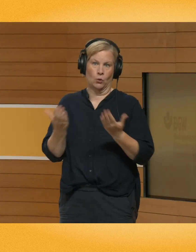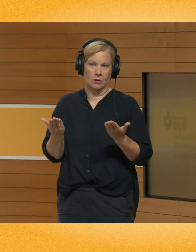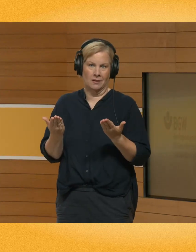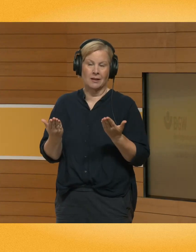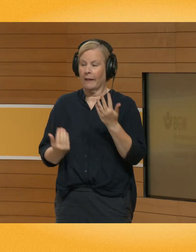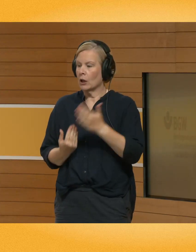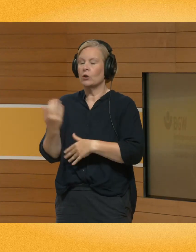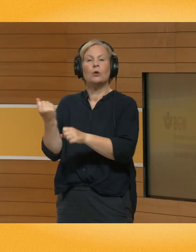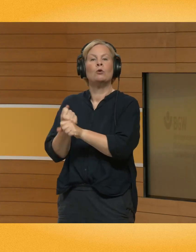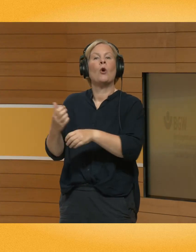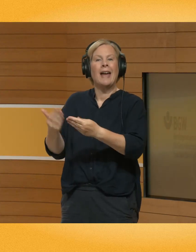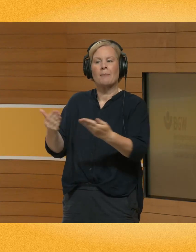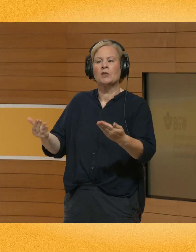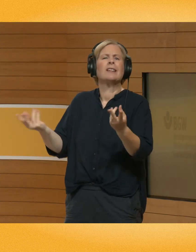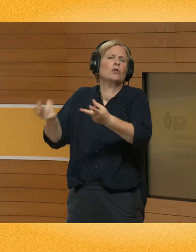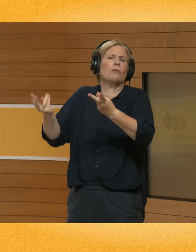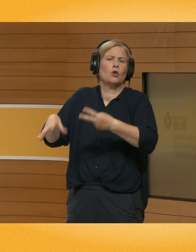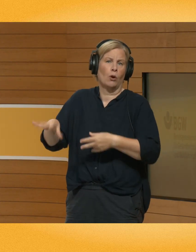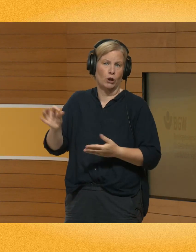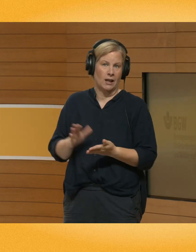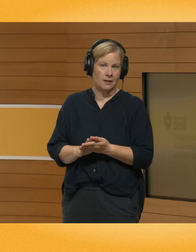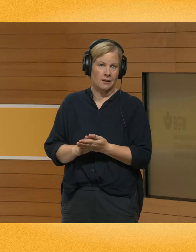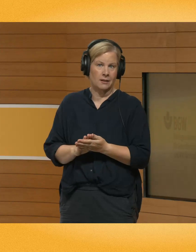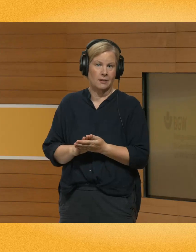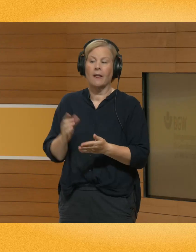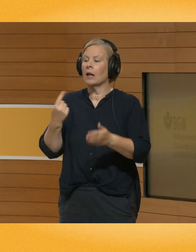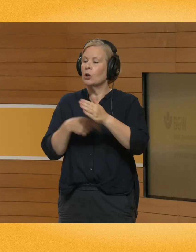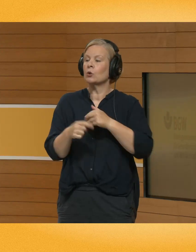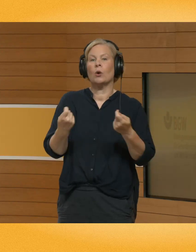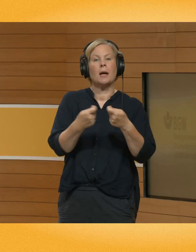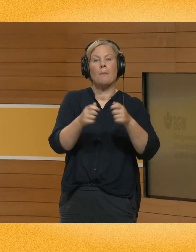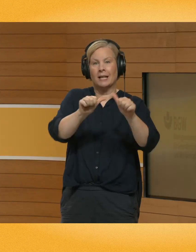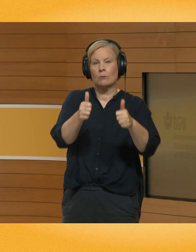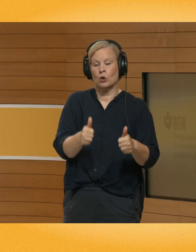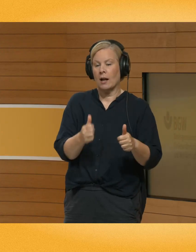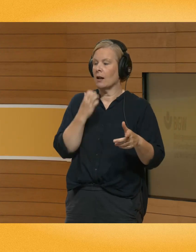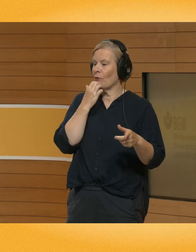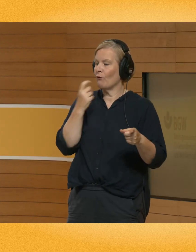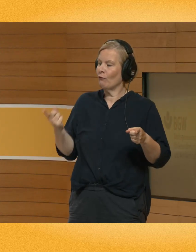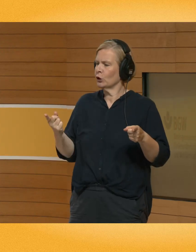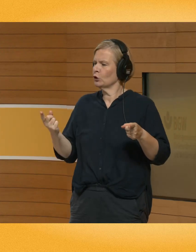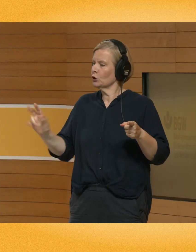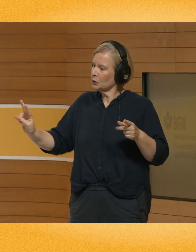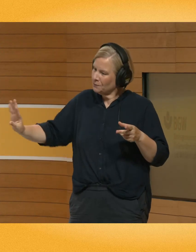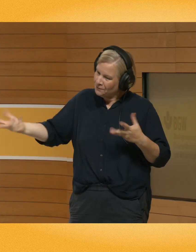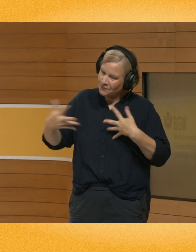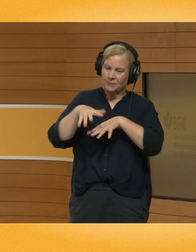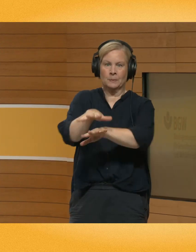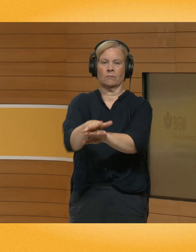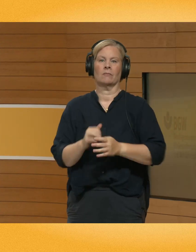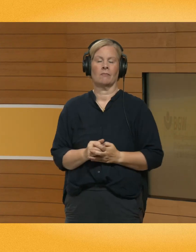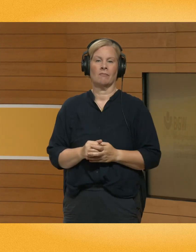suppose, through the magnet model. So addressing things head on, I think, is a good way to